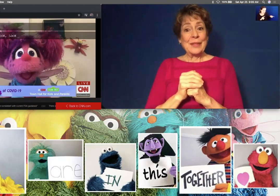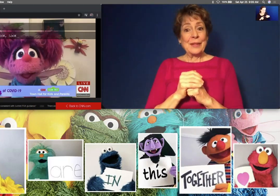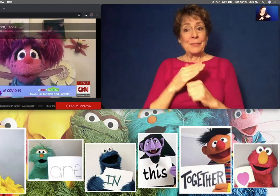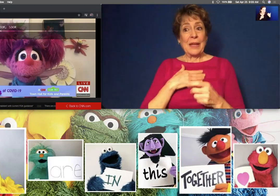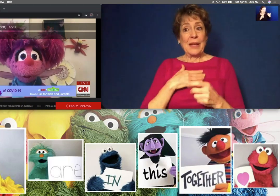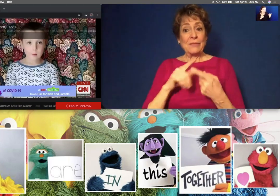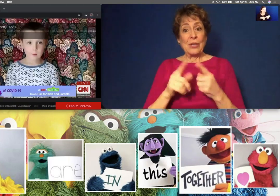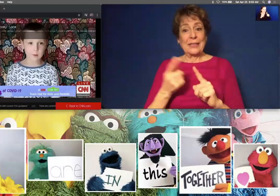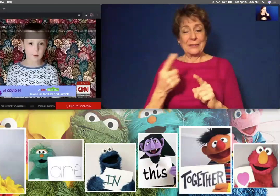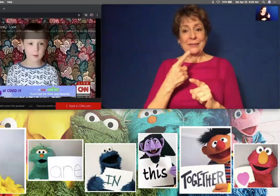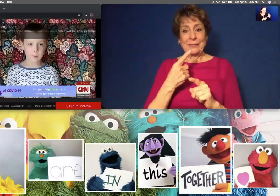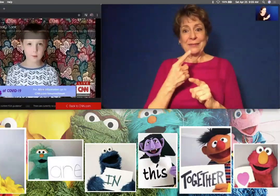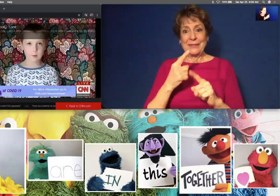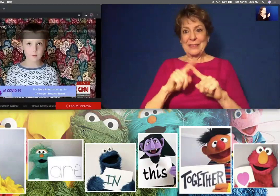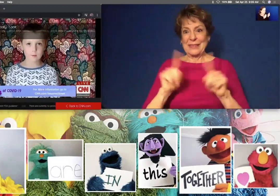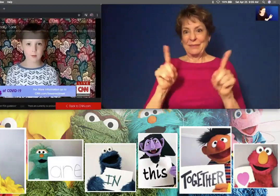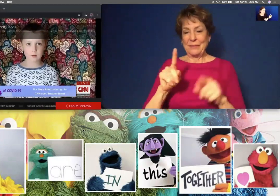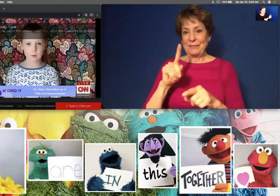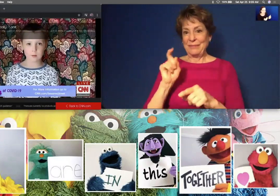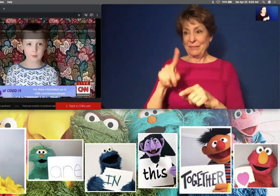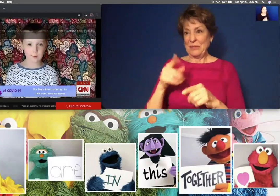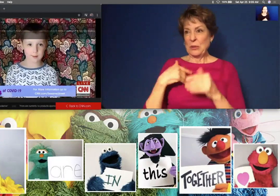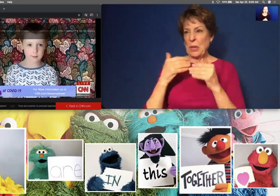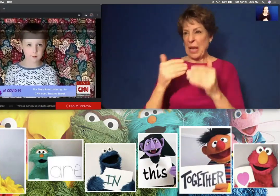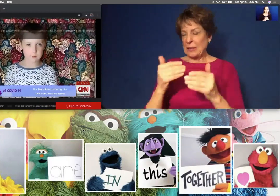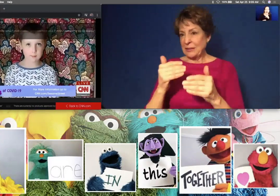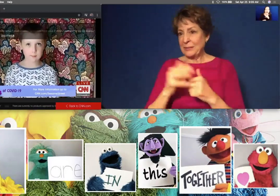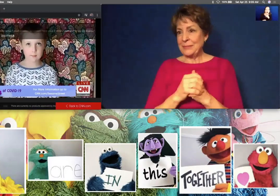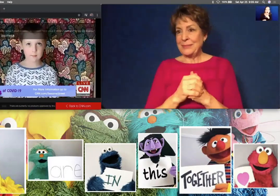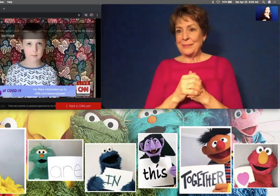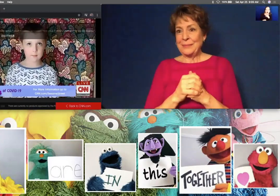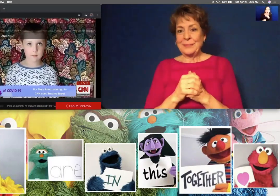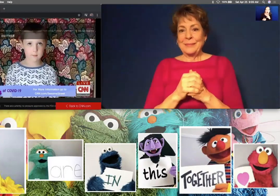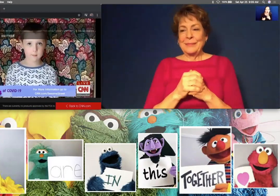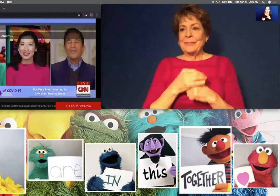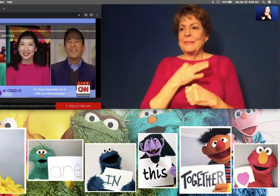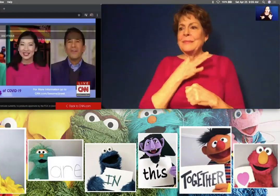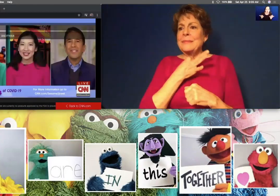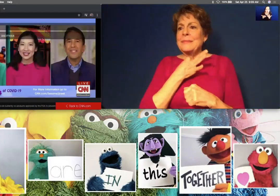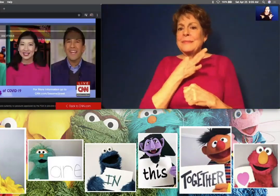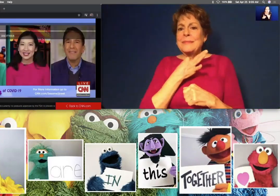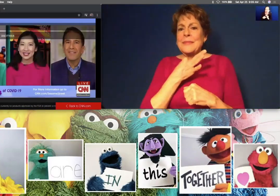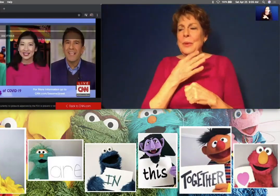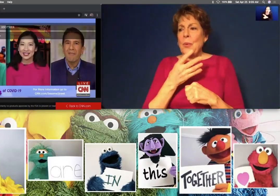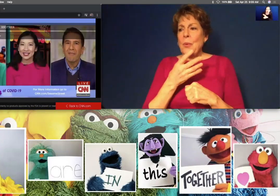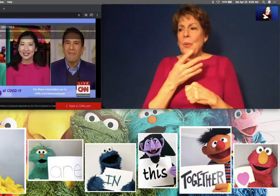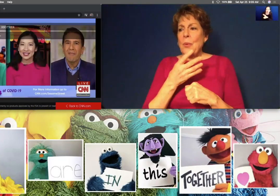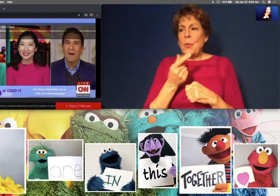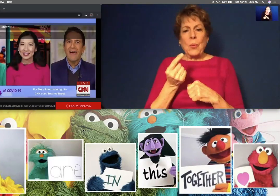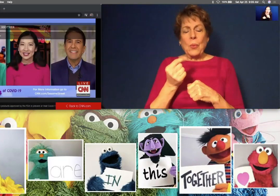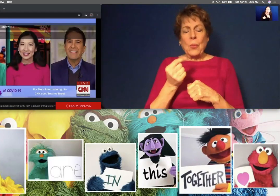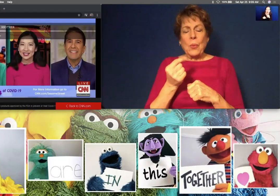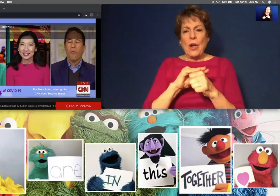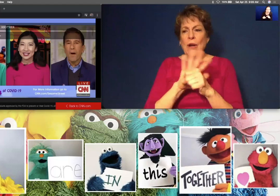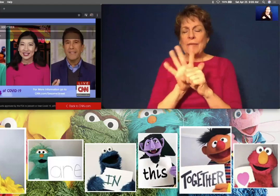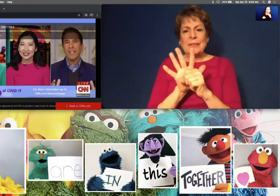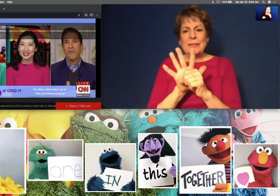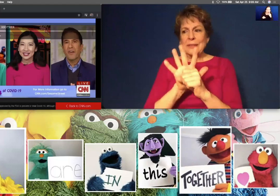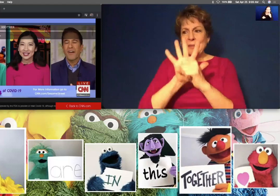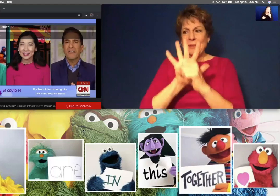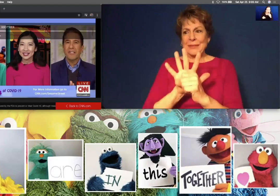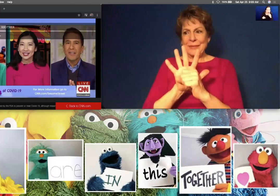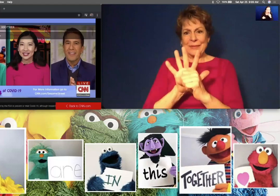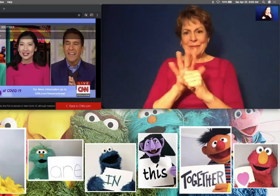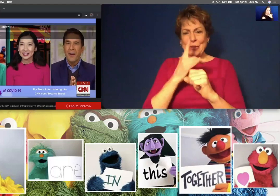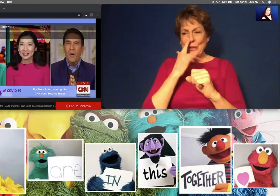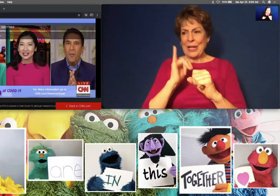Oh, my friend has another question. Go ahead. What does the coronavirus look like?